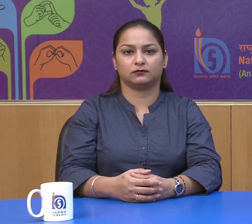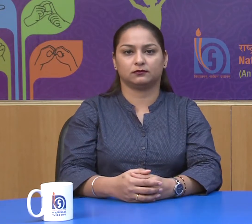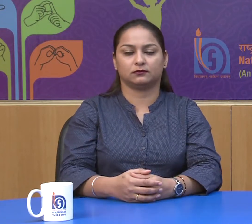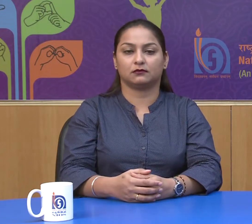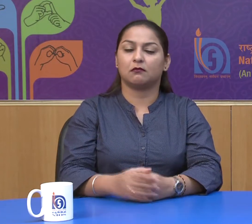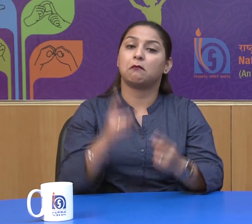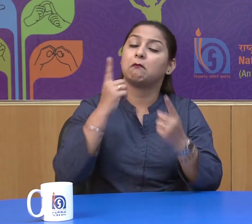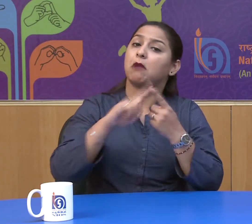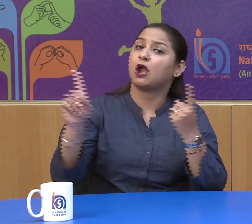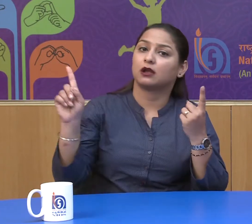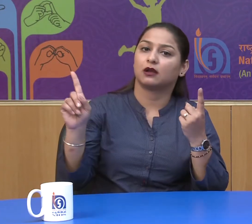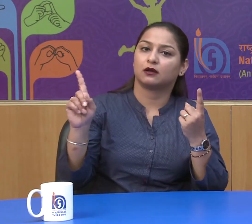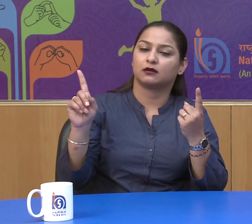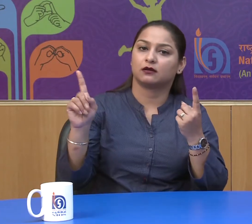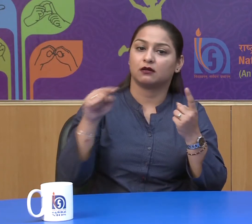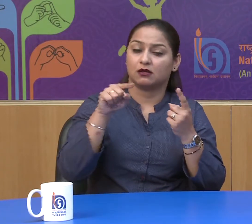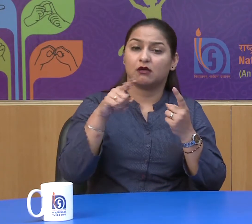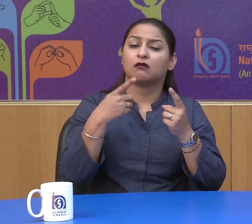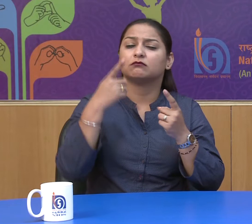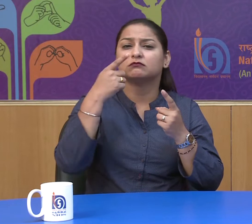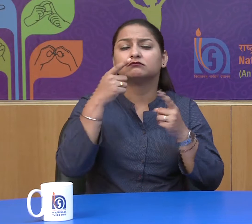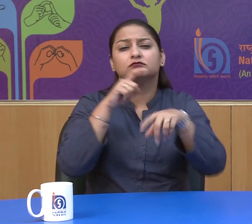But by this time,